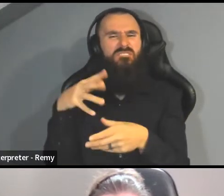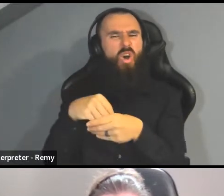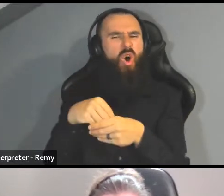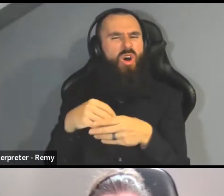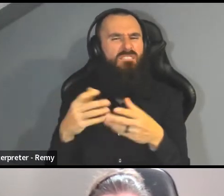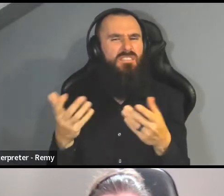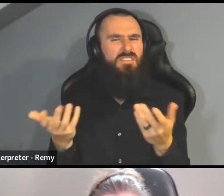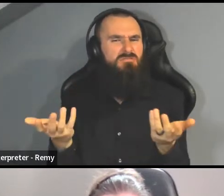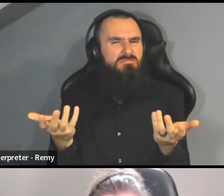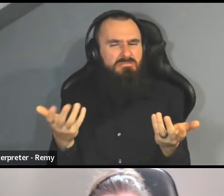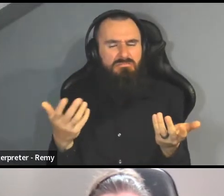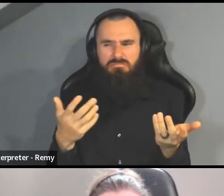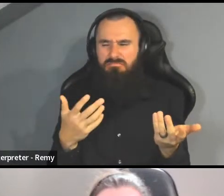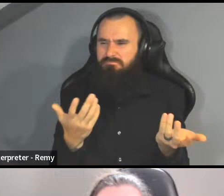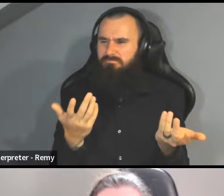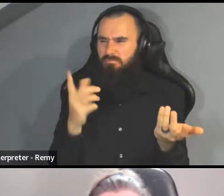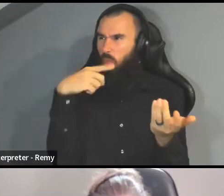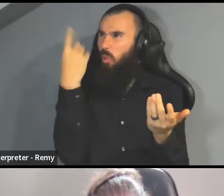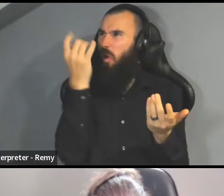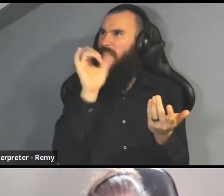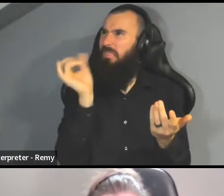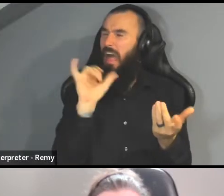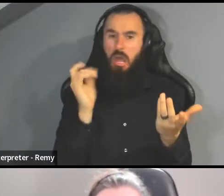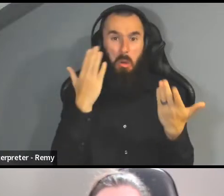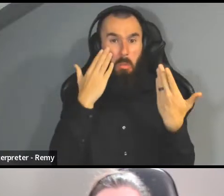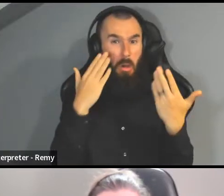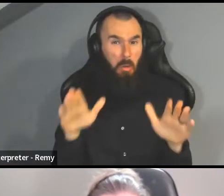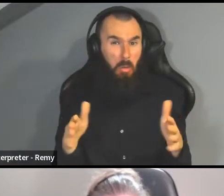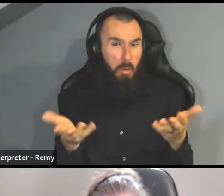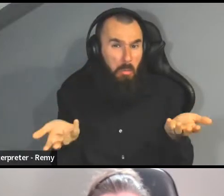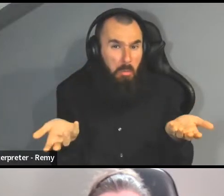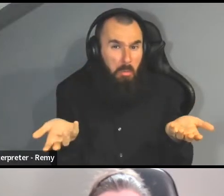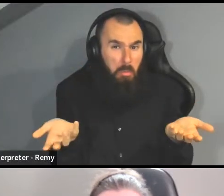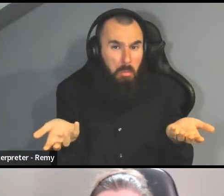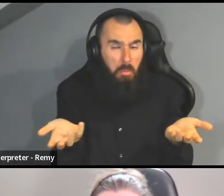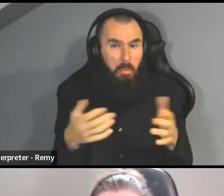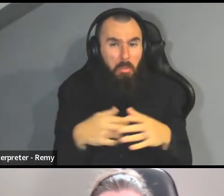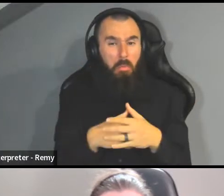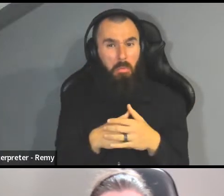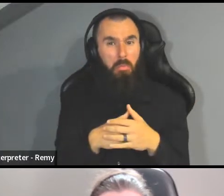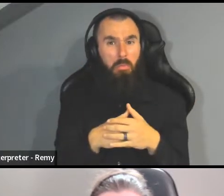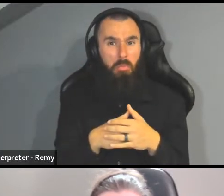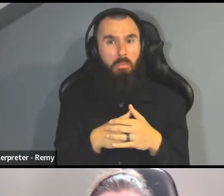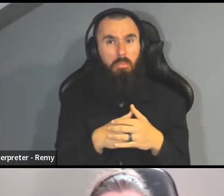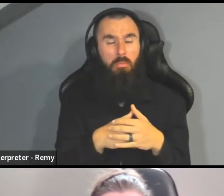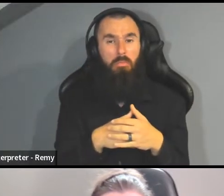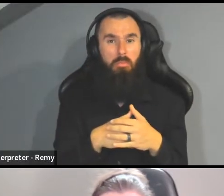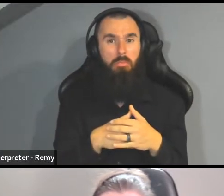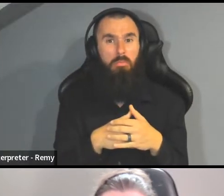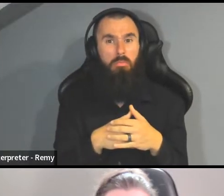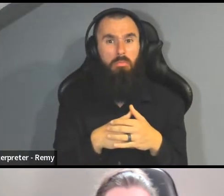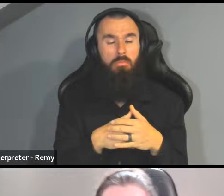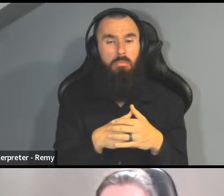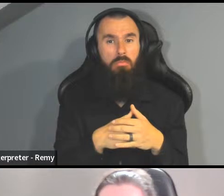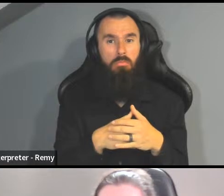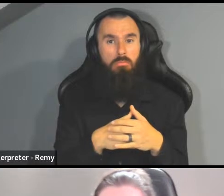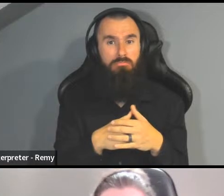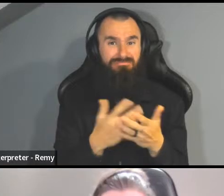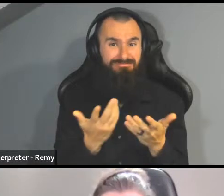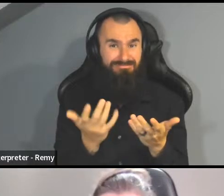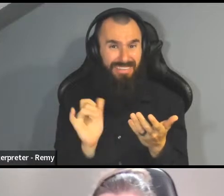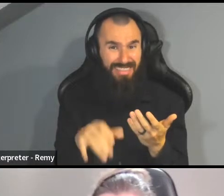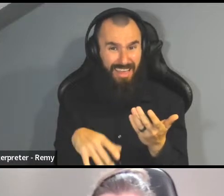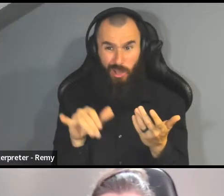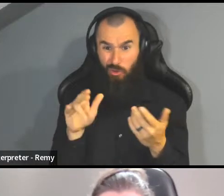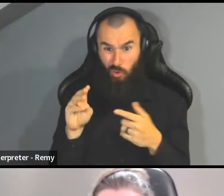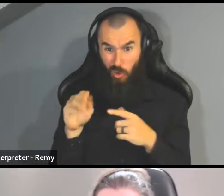I don't know what it would look like. Yes, Yuma deserve